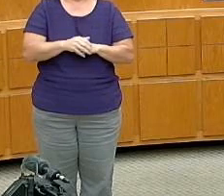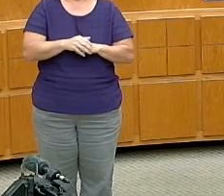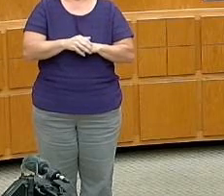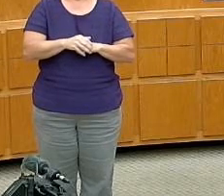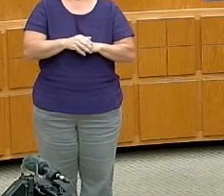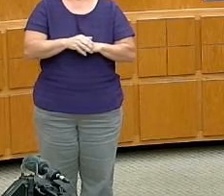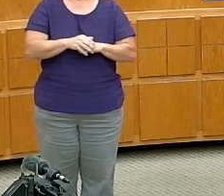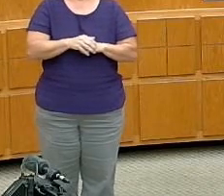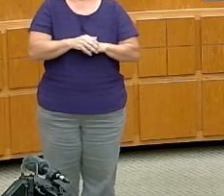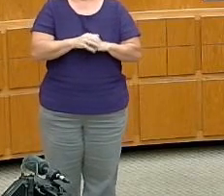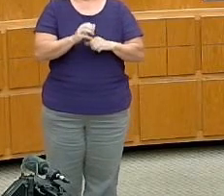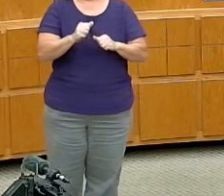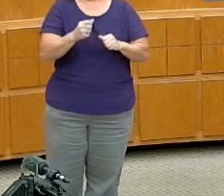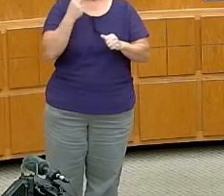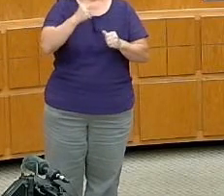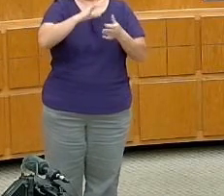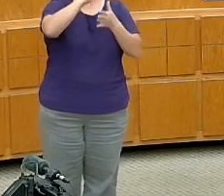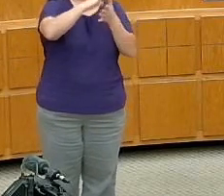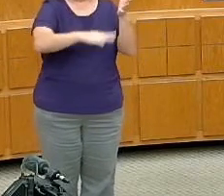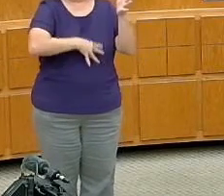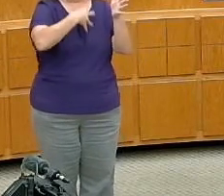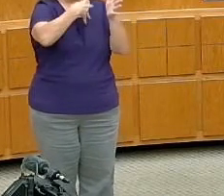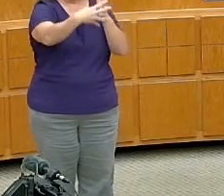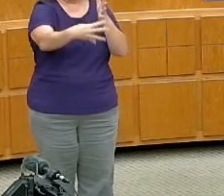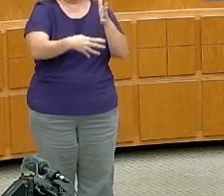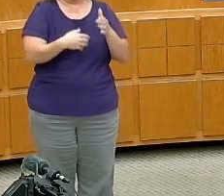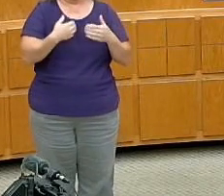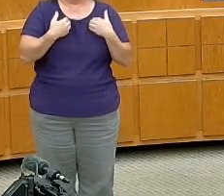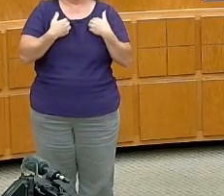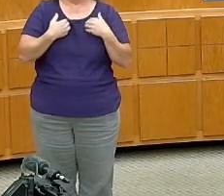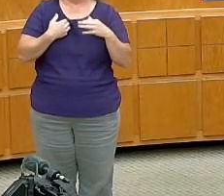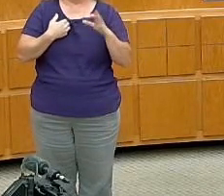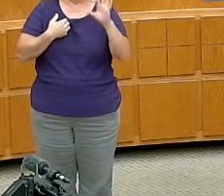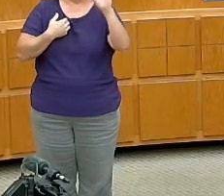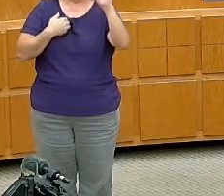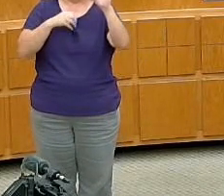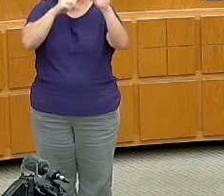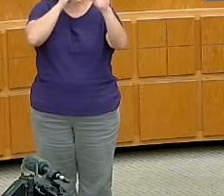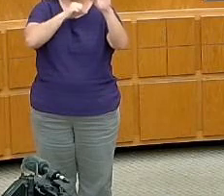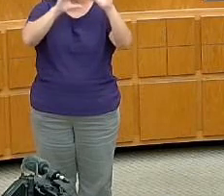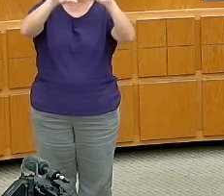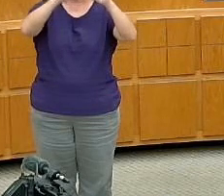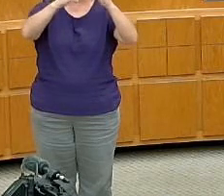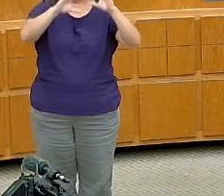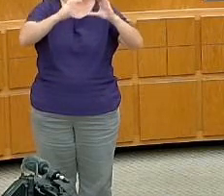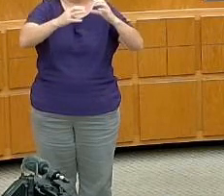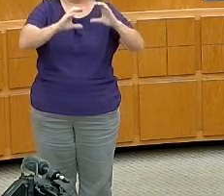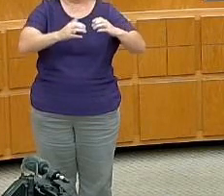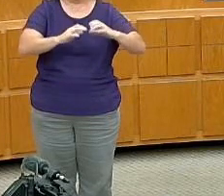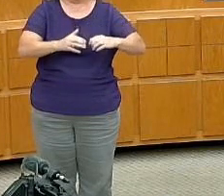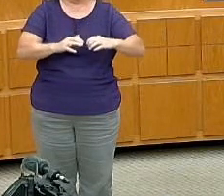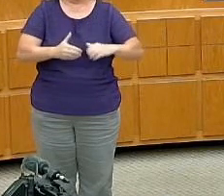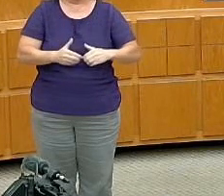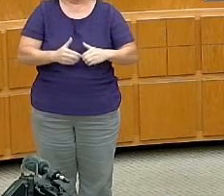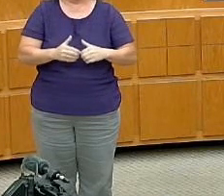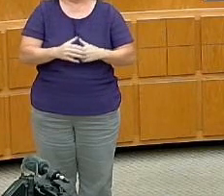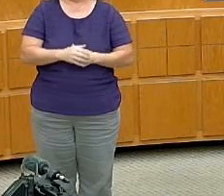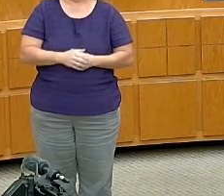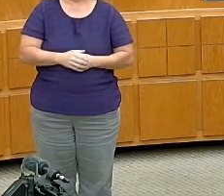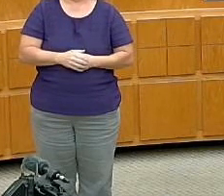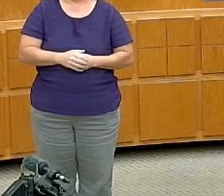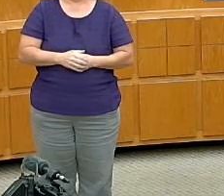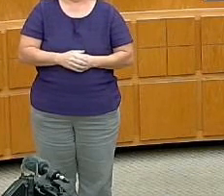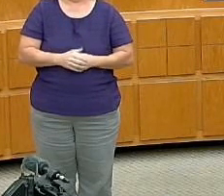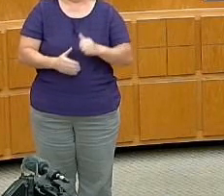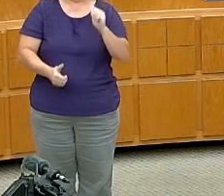as a tabular format. We have 9 age groups that we track the COVID persons in.